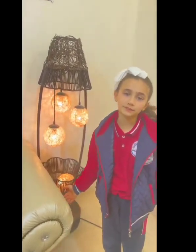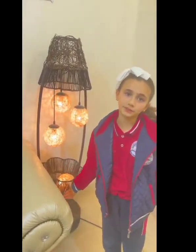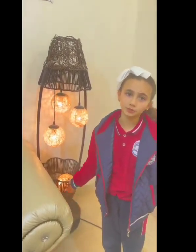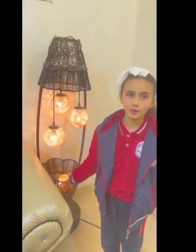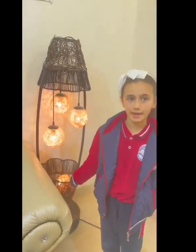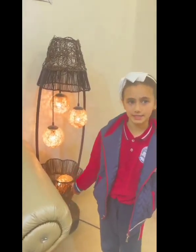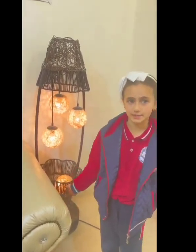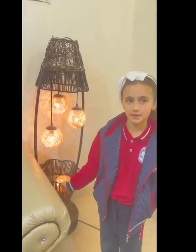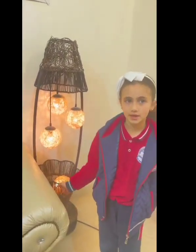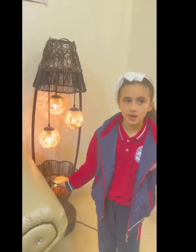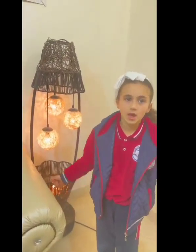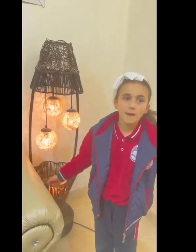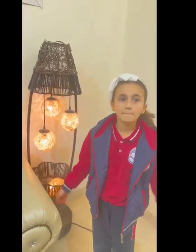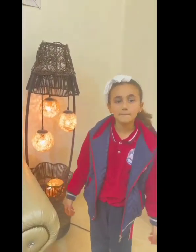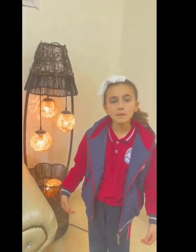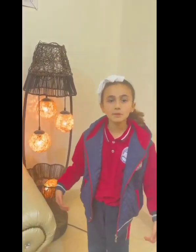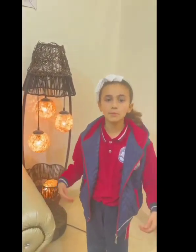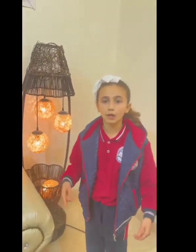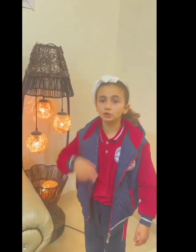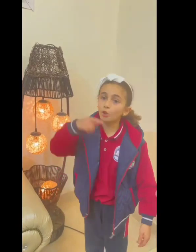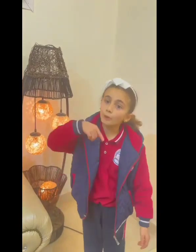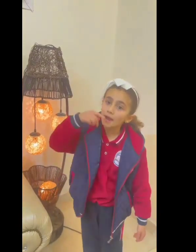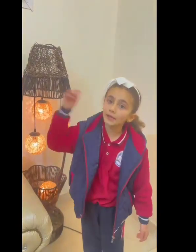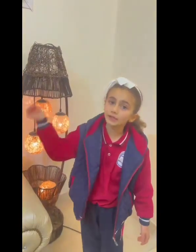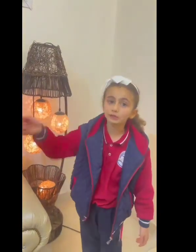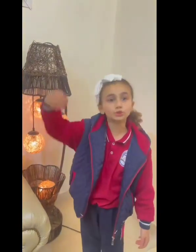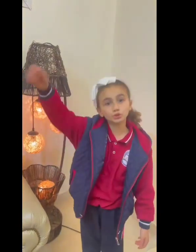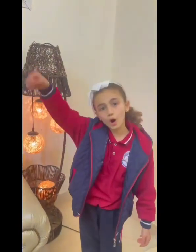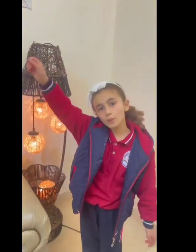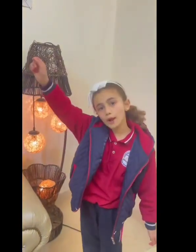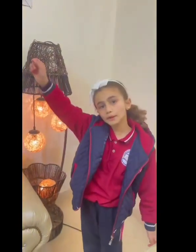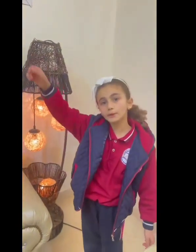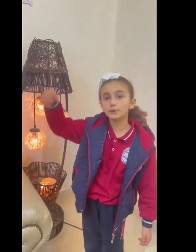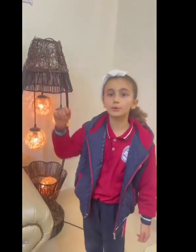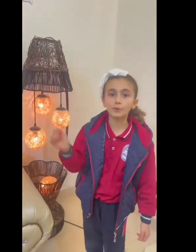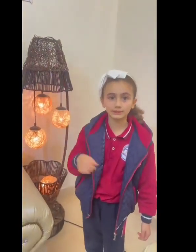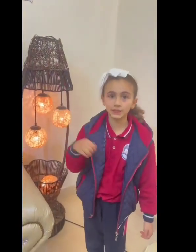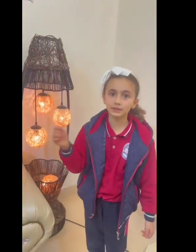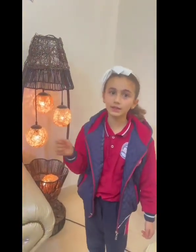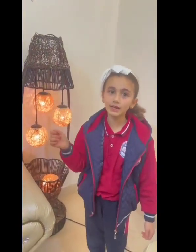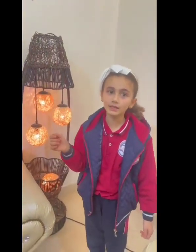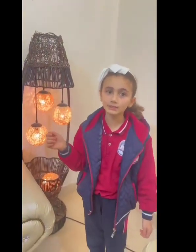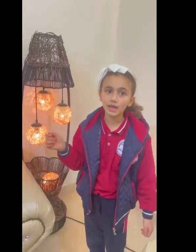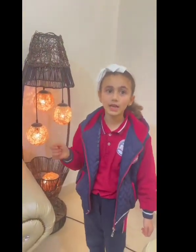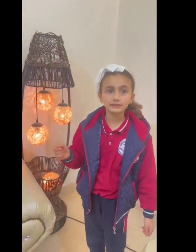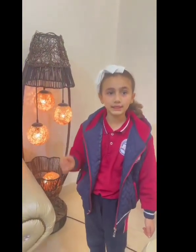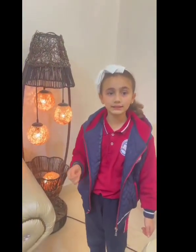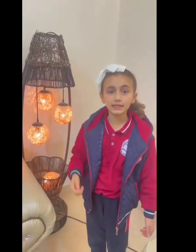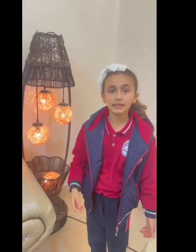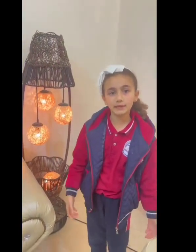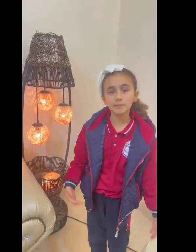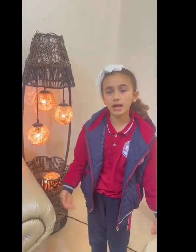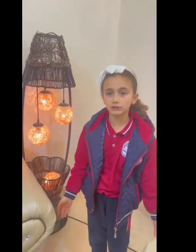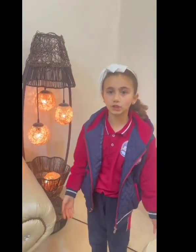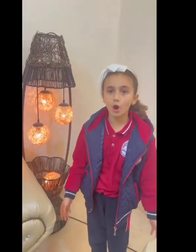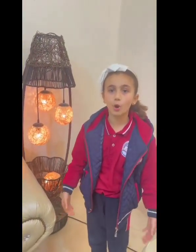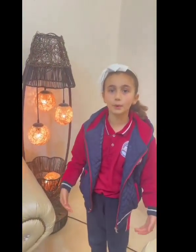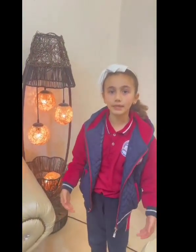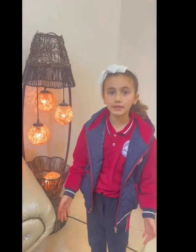different ways. Maybe by talking, drawing, writing letters, sending emails, or